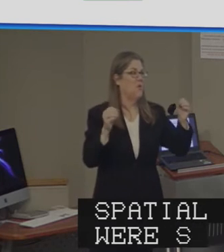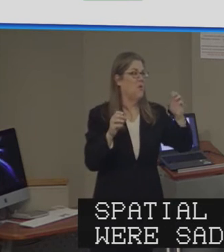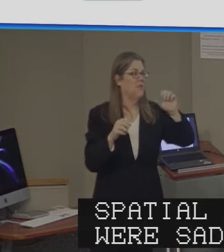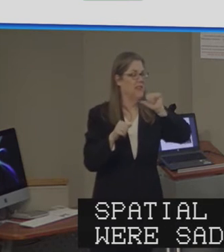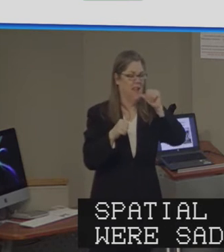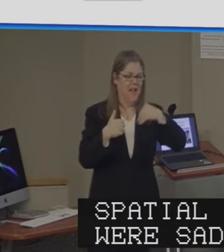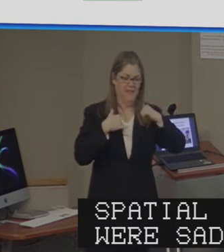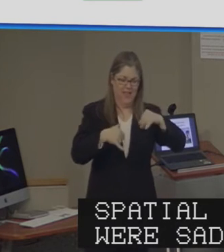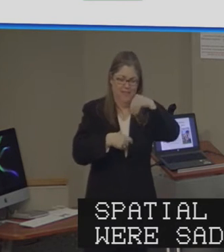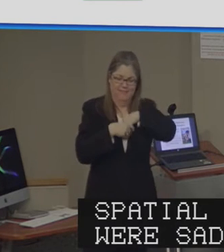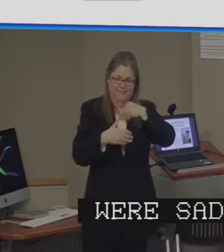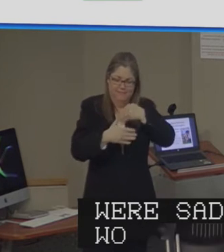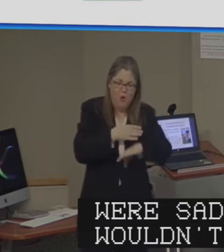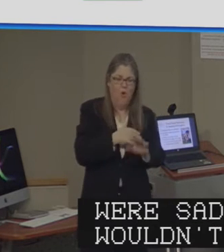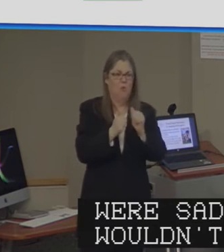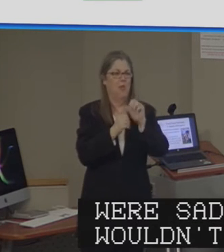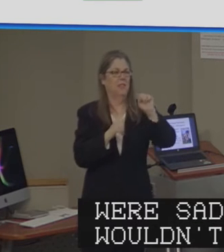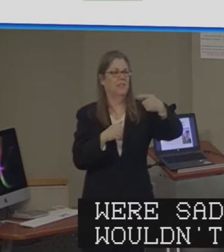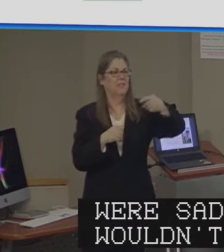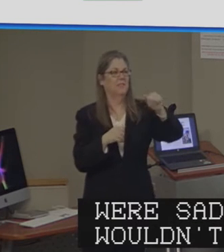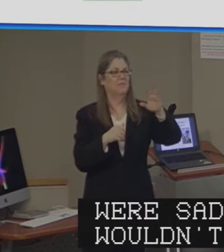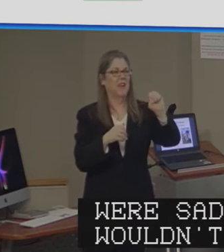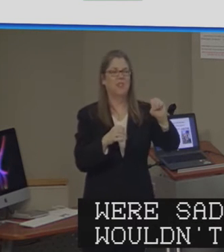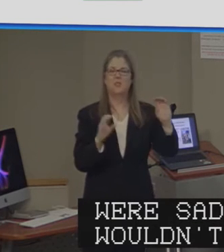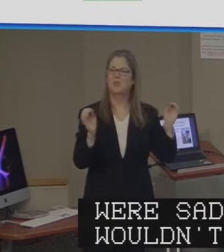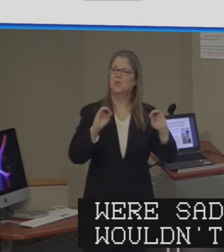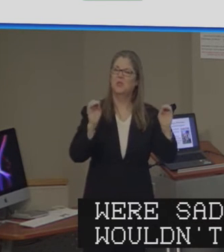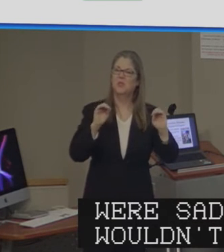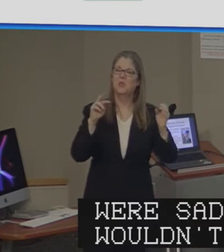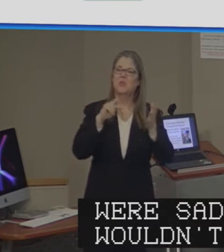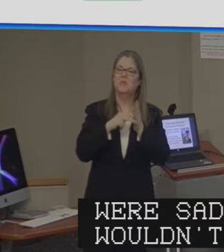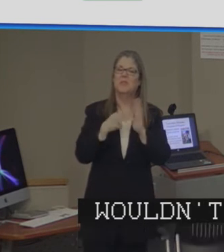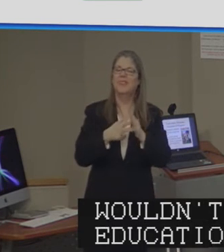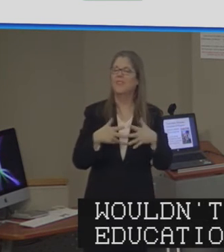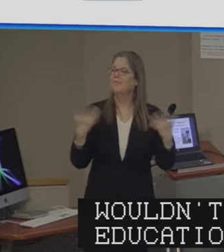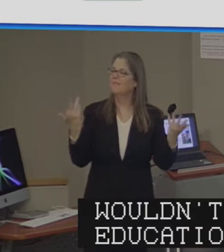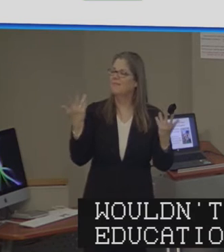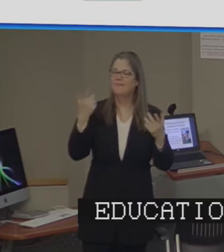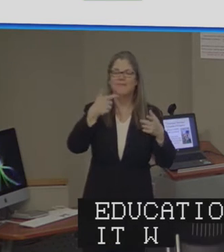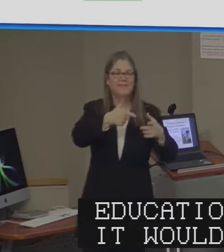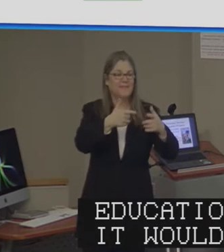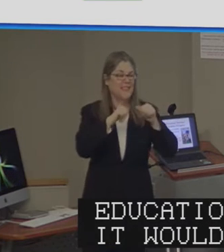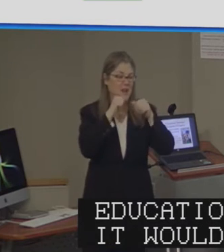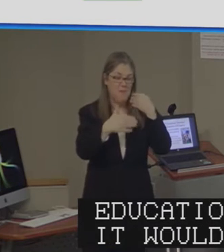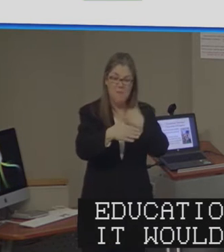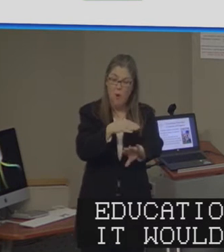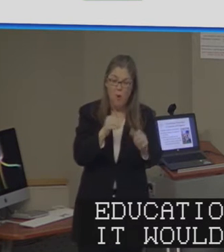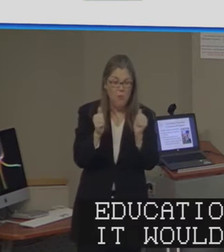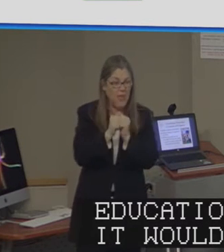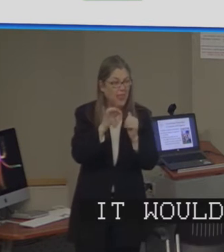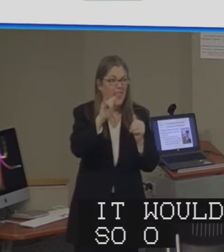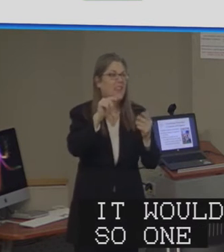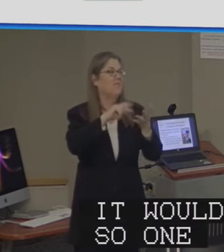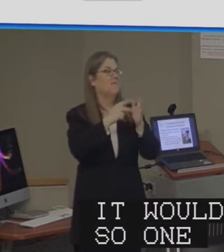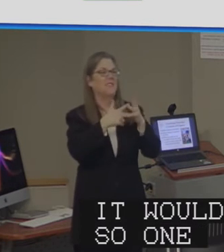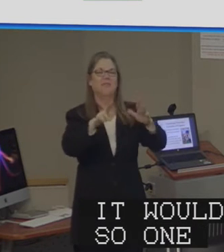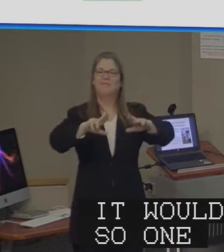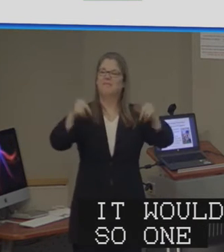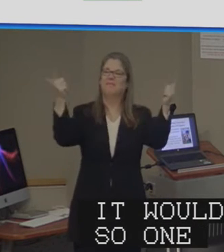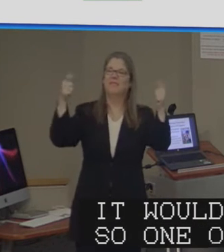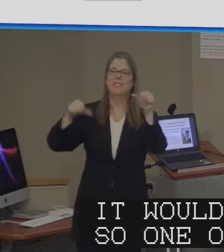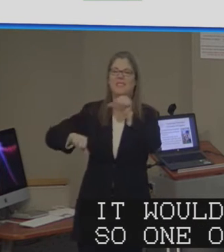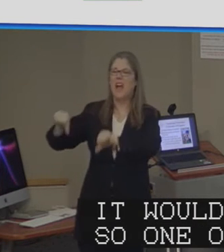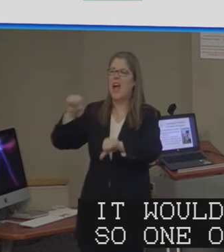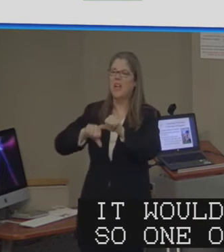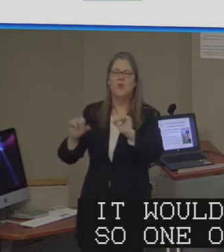educationally useful. It would just be a sad truth. So one of the important facts, if you're going to have a science of learning, is whether or not